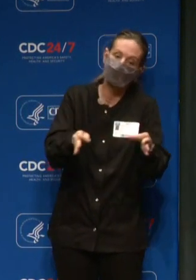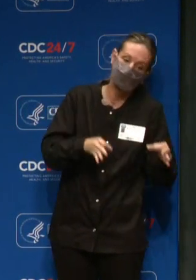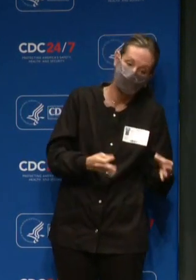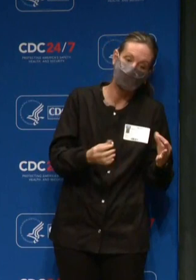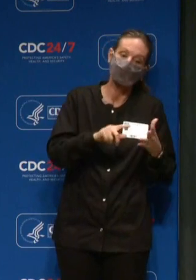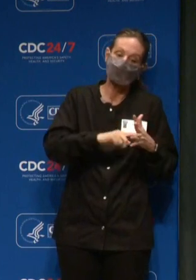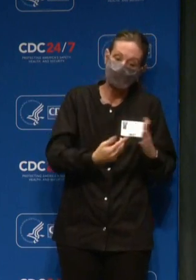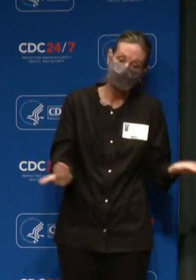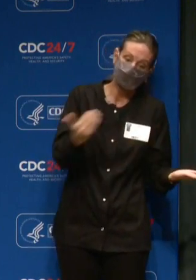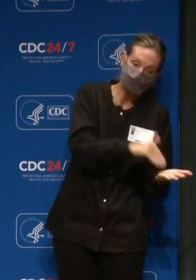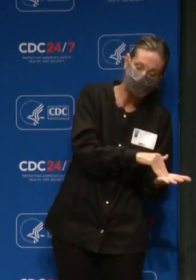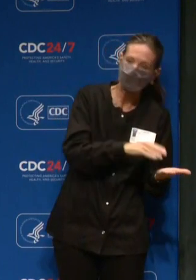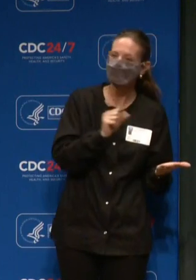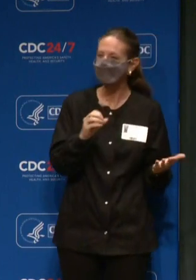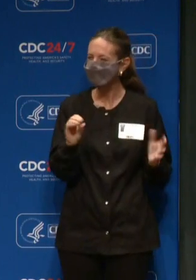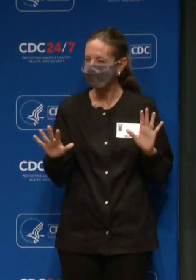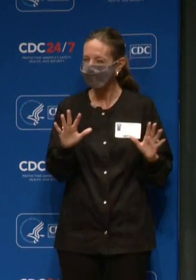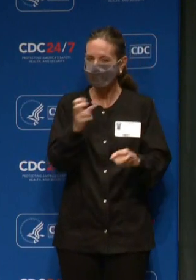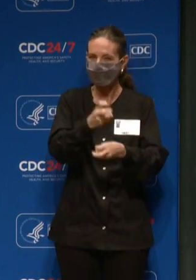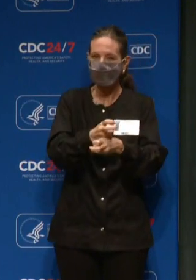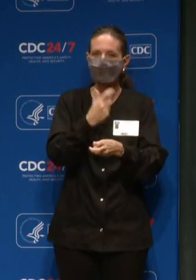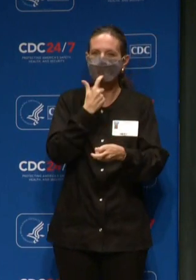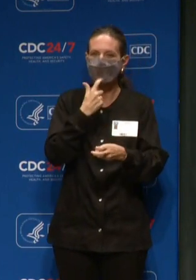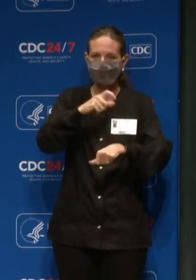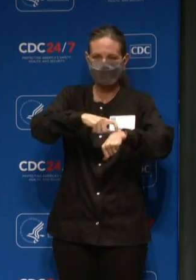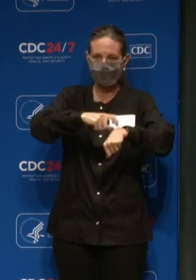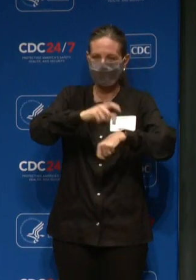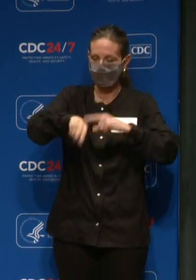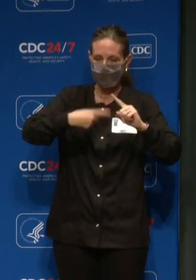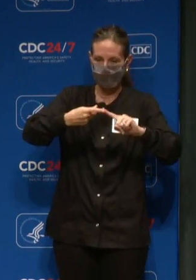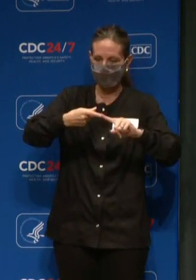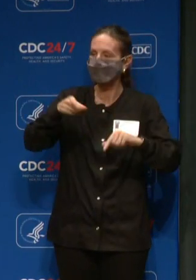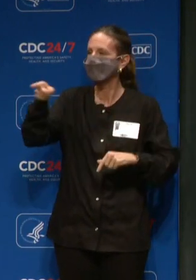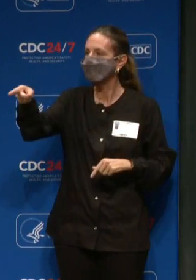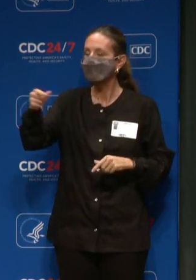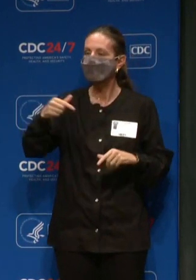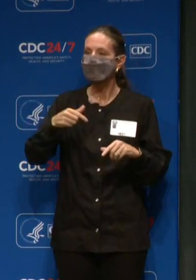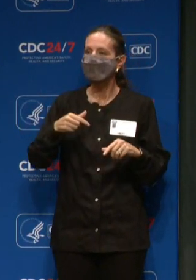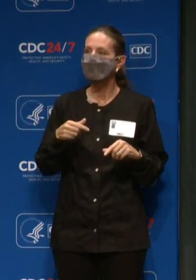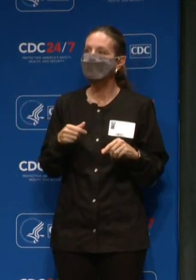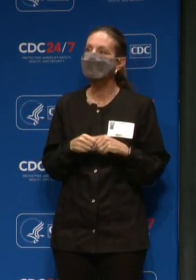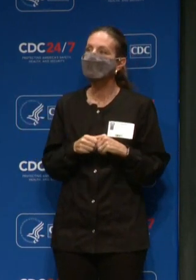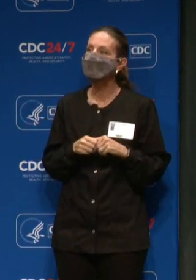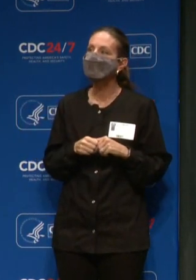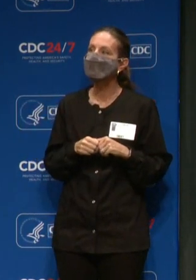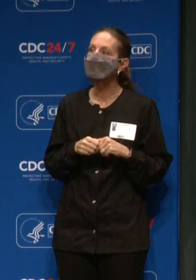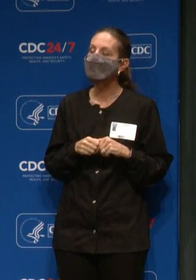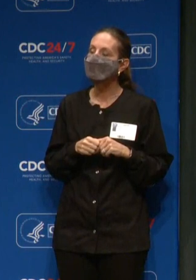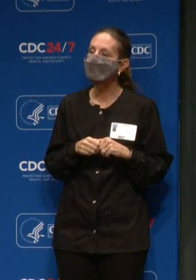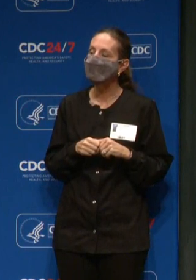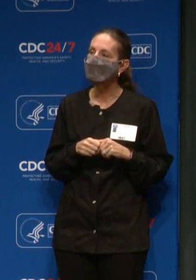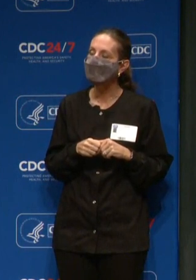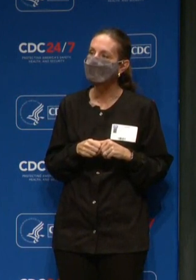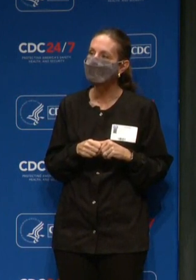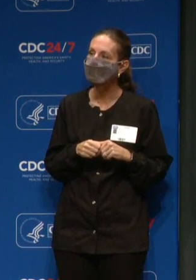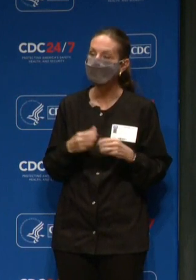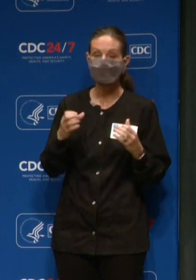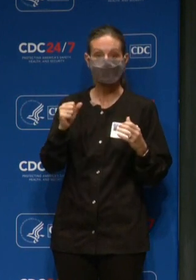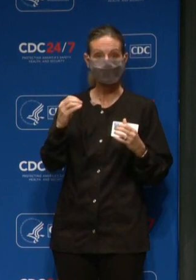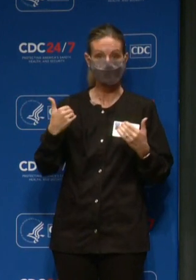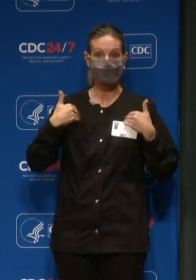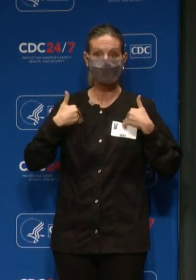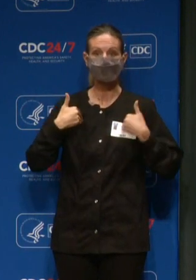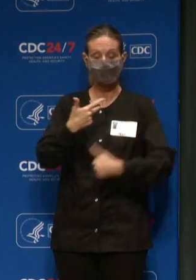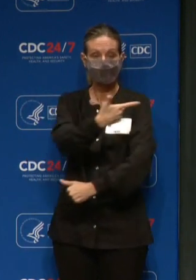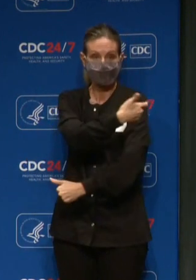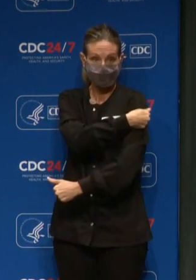And if I could just, in terms of your question around the timelines on quantities, so as Dr. Butler mentioned, we've got the Pfizer and Moderna vaccines, which are